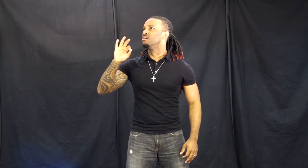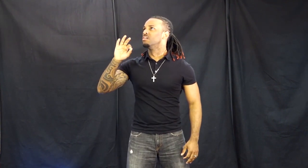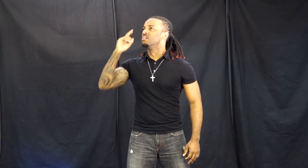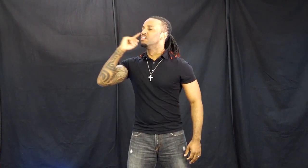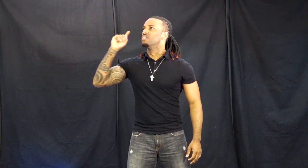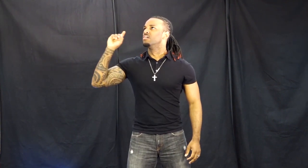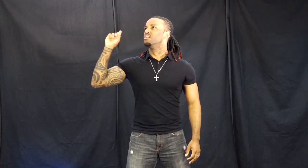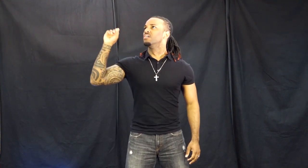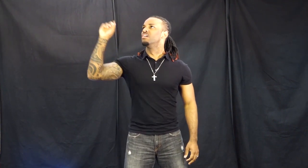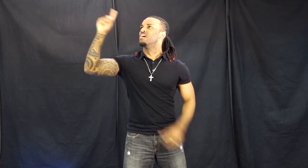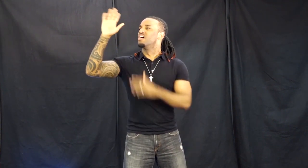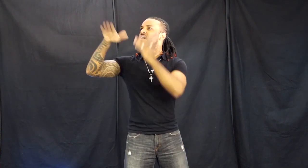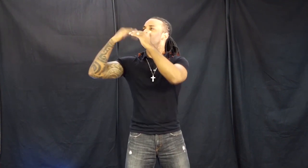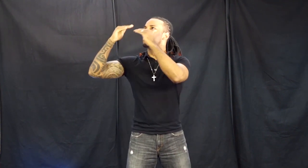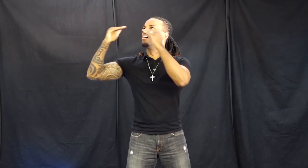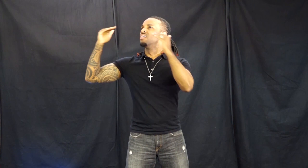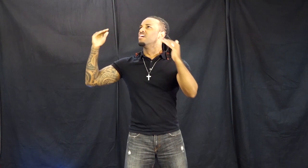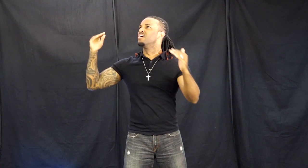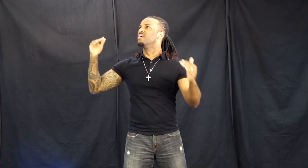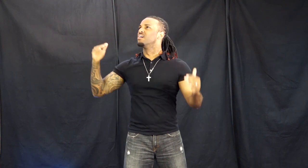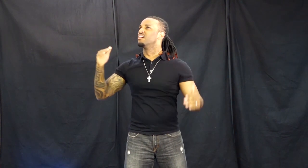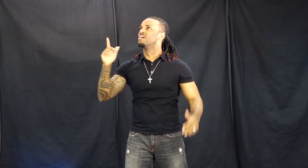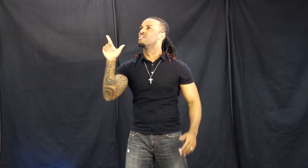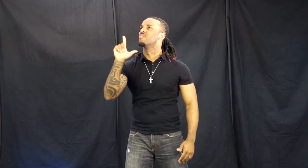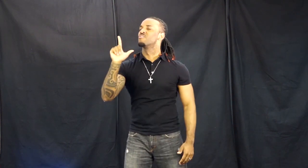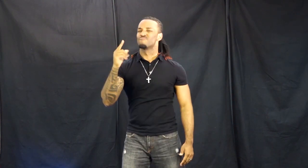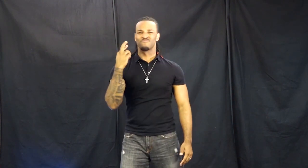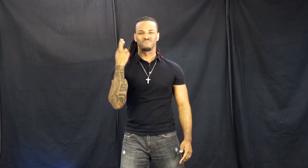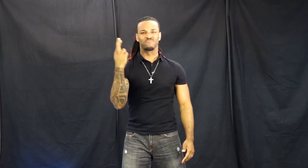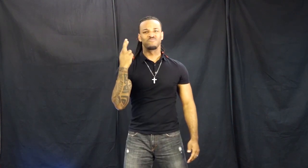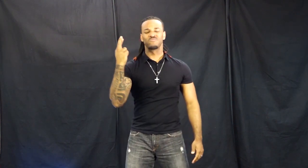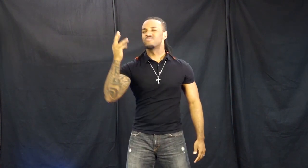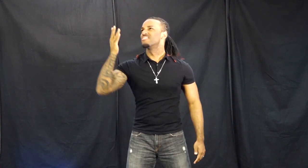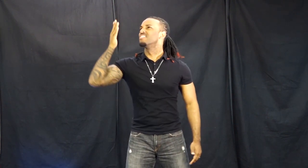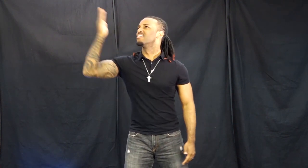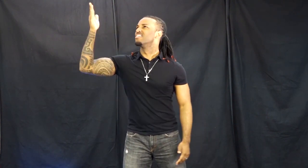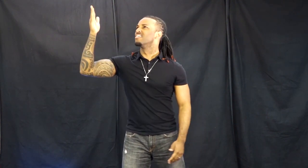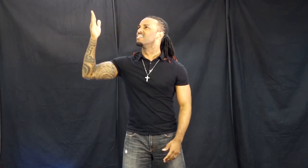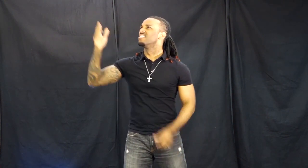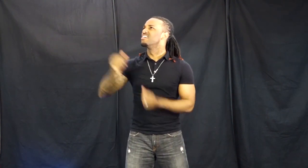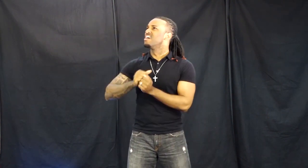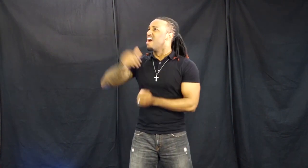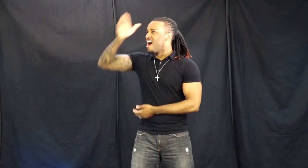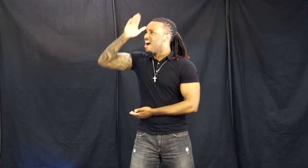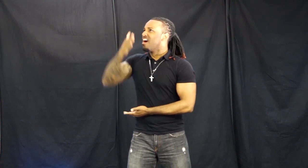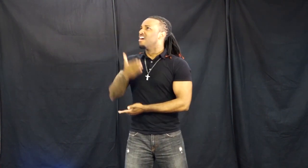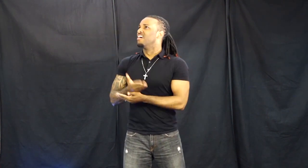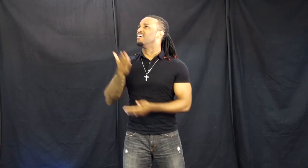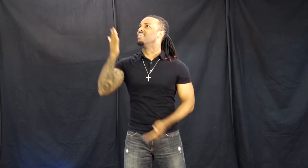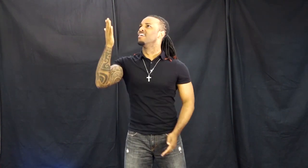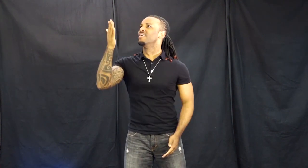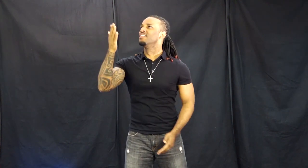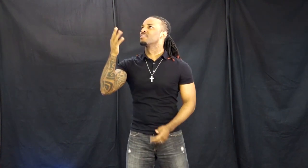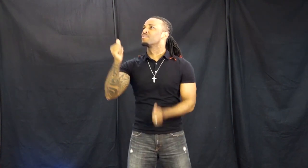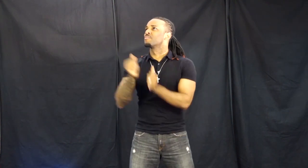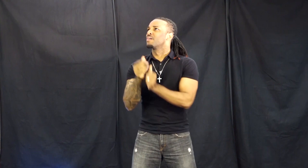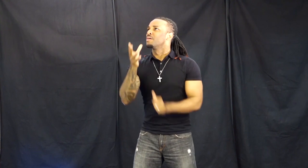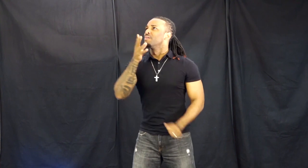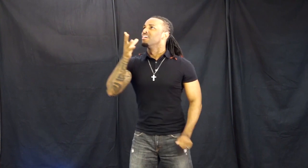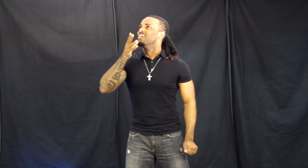catch a glimpse of the other side. Lawrence leads a soldier's chorus on the other side. My son is on the other side. He's with my mother on the